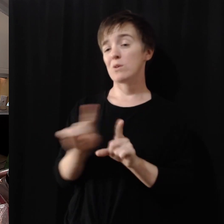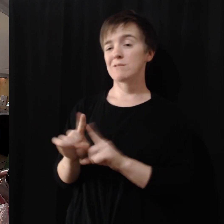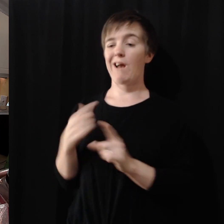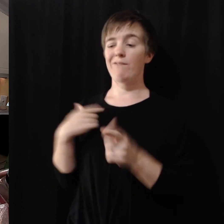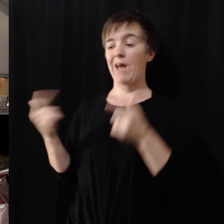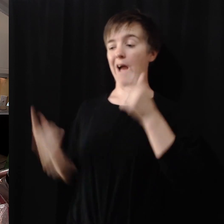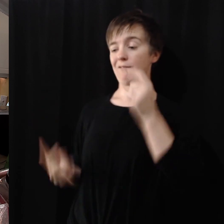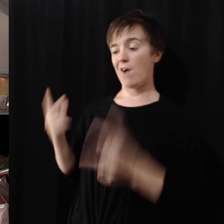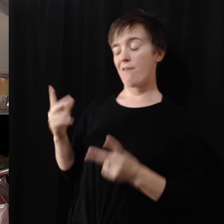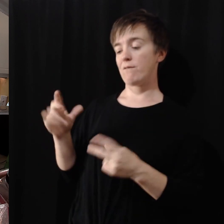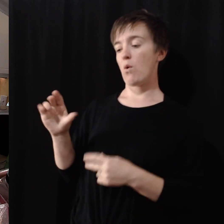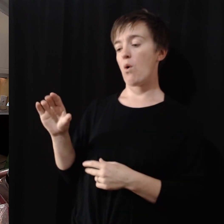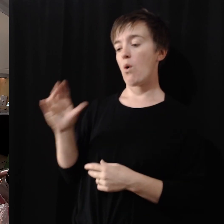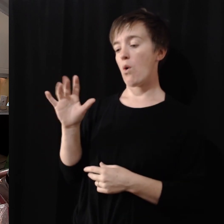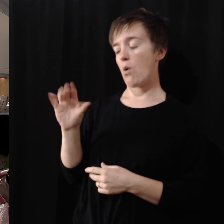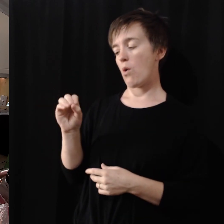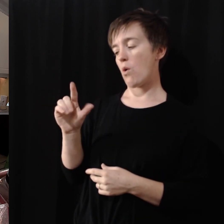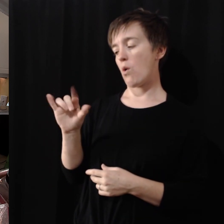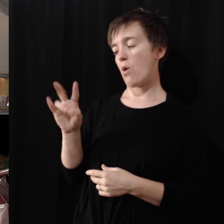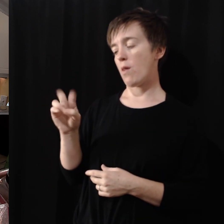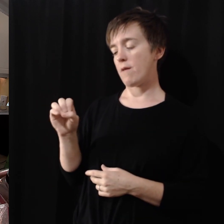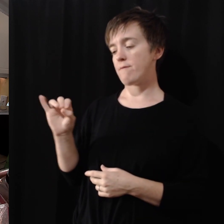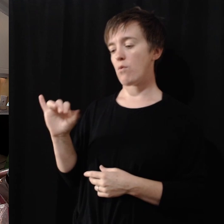olive oil before.